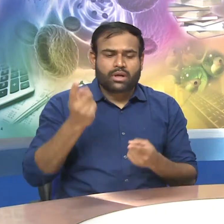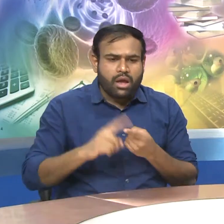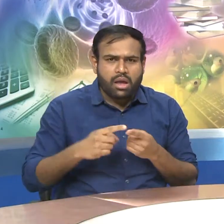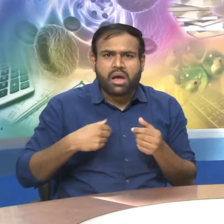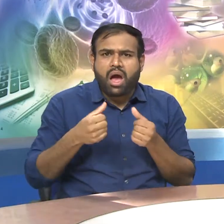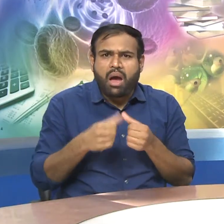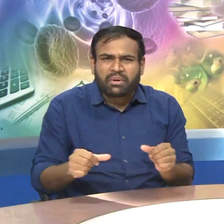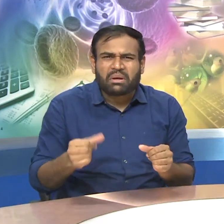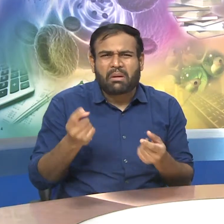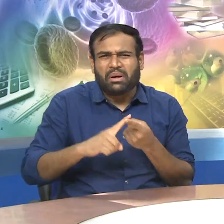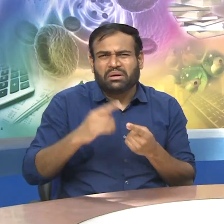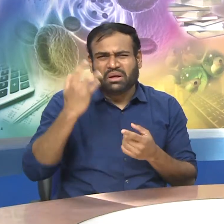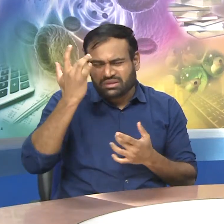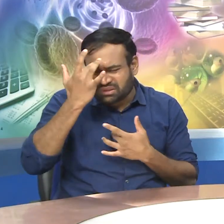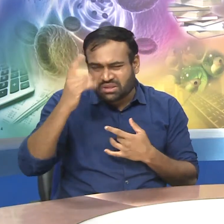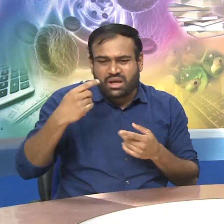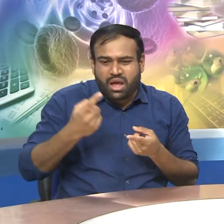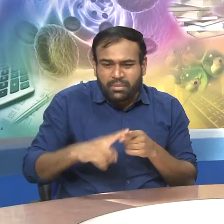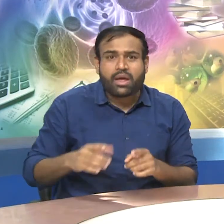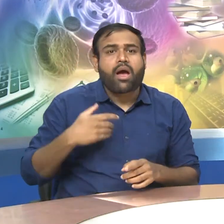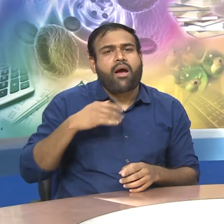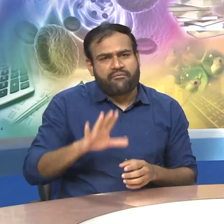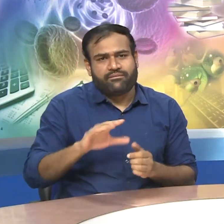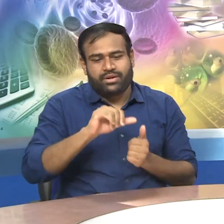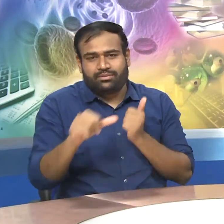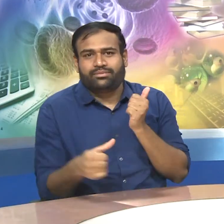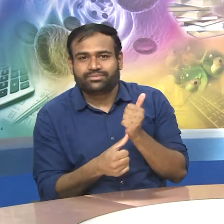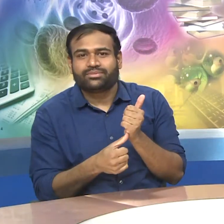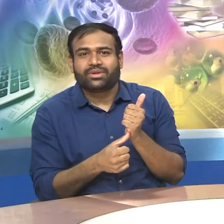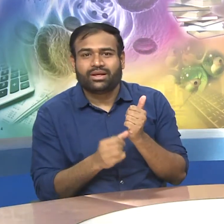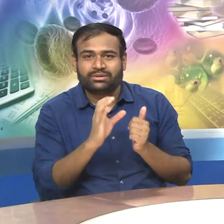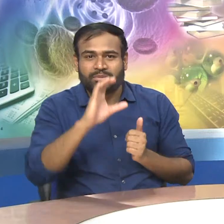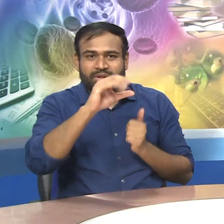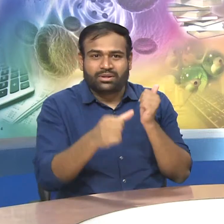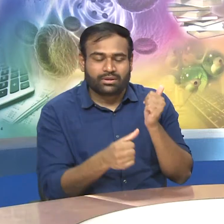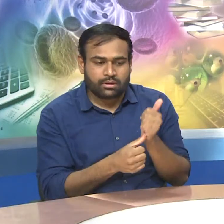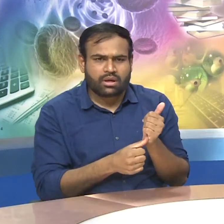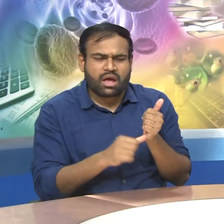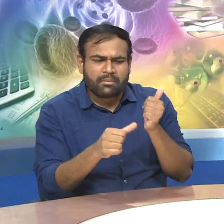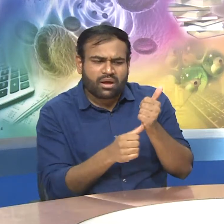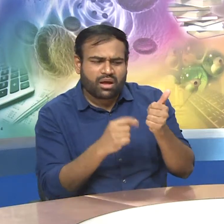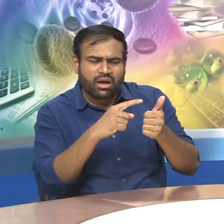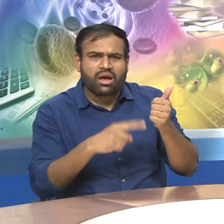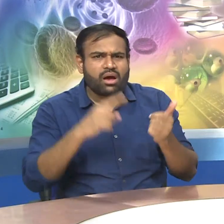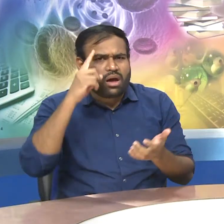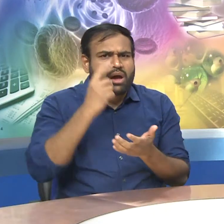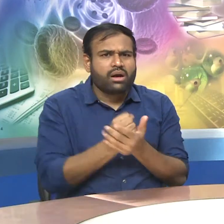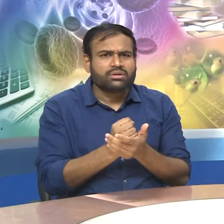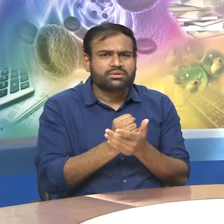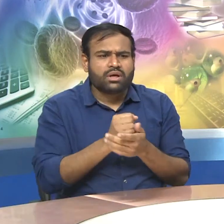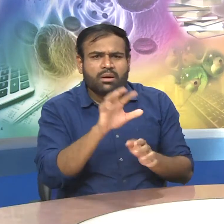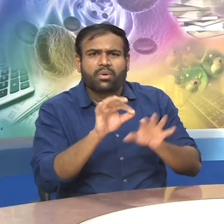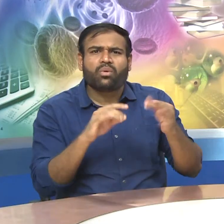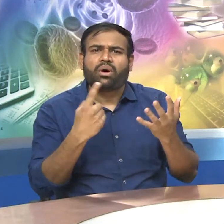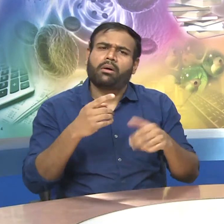In his absence, Deputy Chairman presides over the House. He is